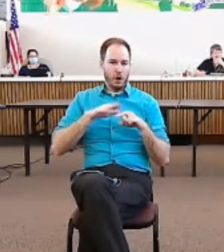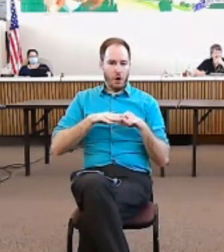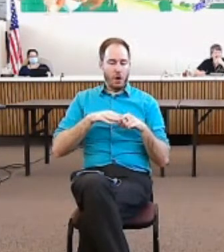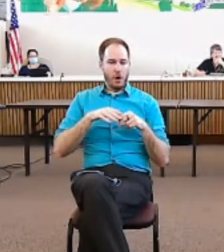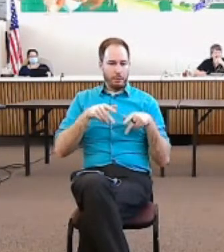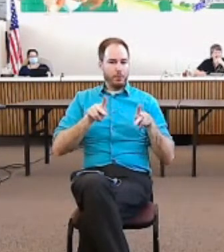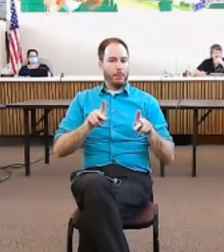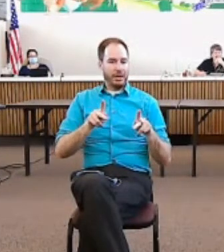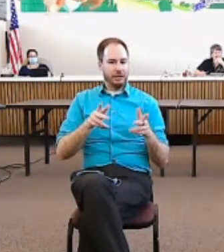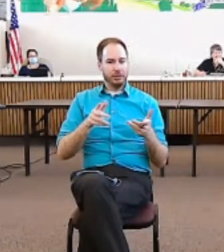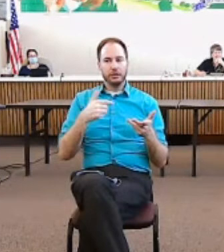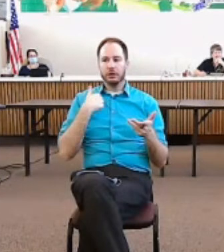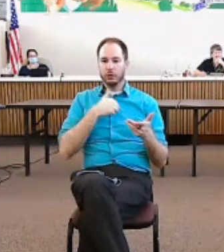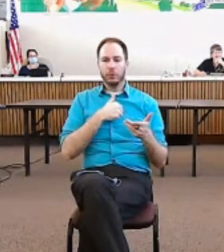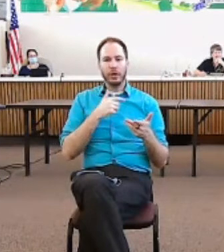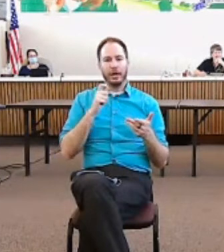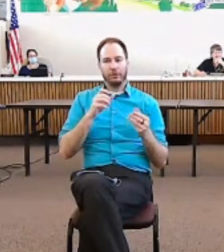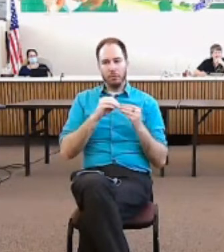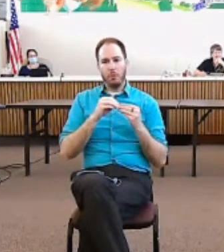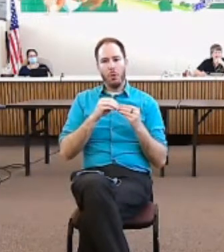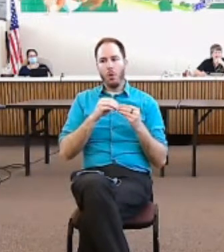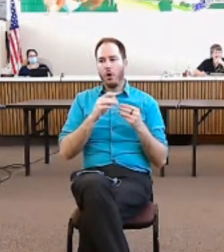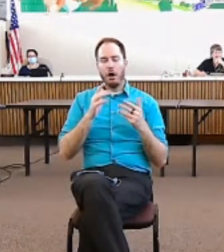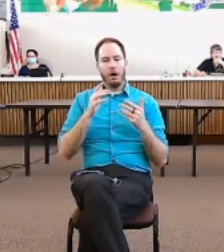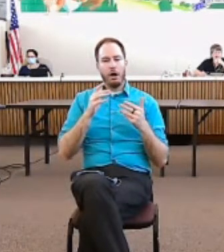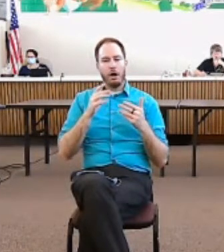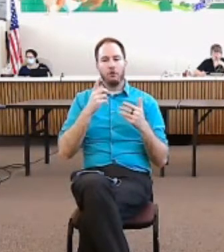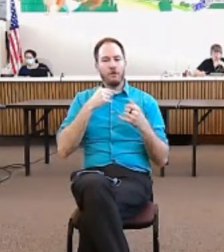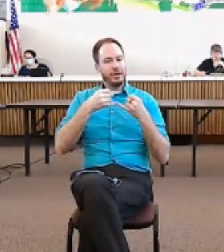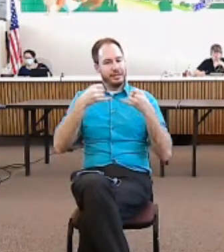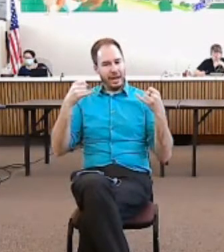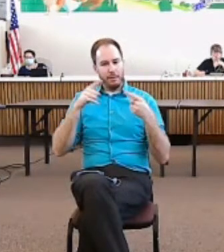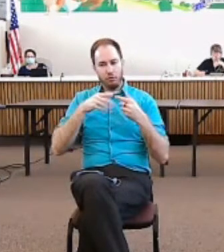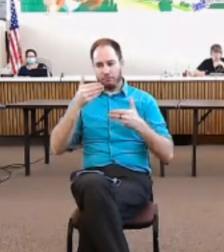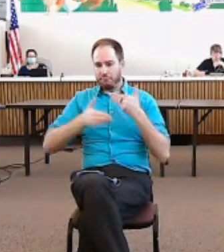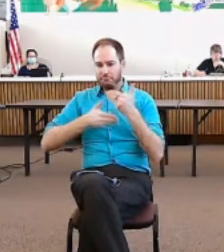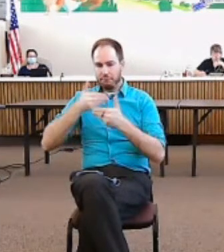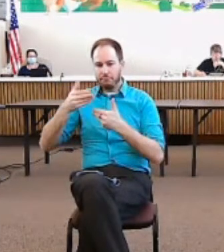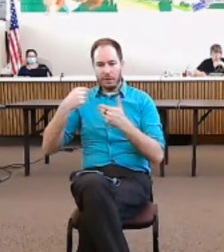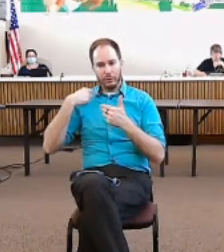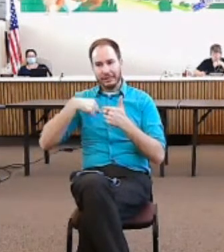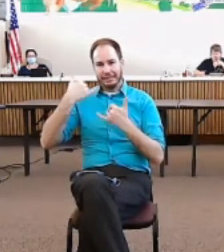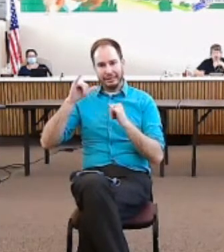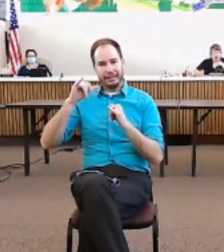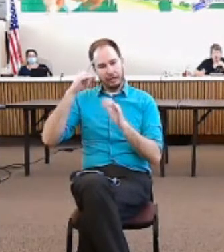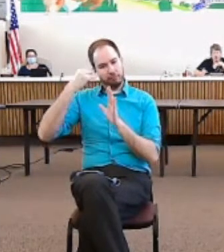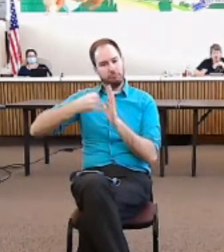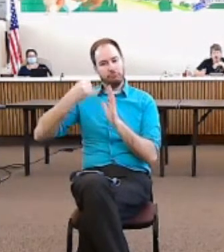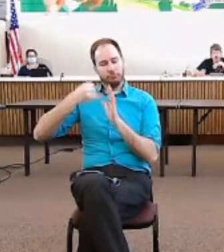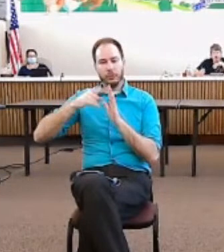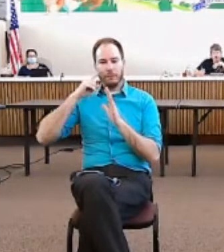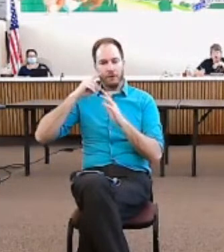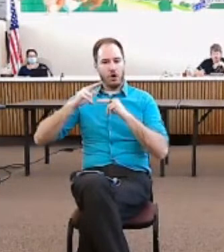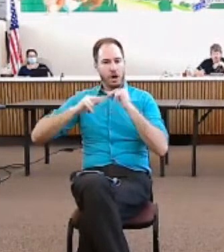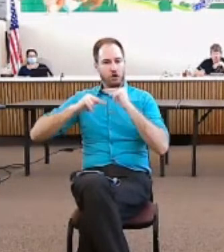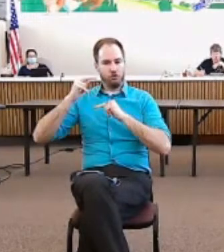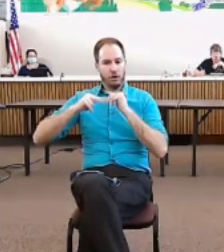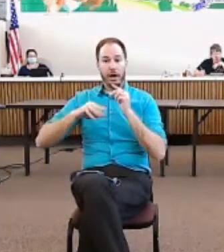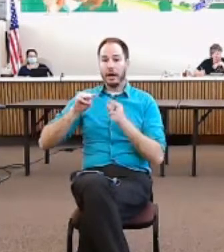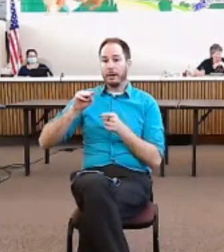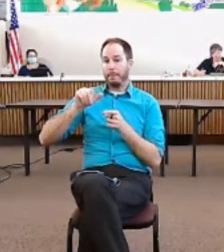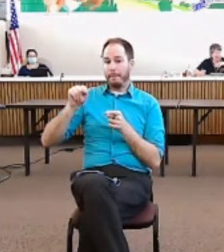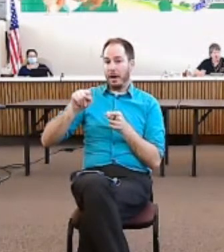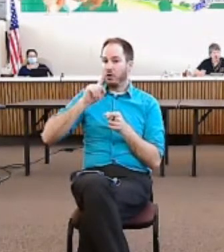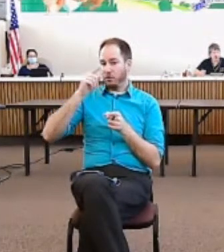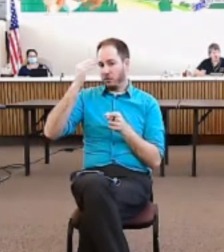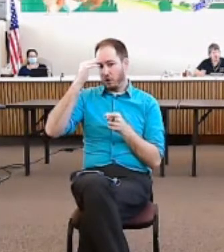a bit more entitlement to get through, and we're developing construction drawings right now for submittal as well. And Matt, I'm sure you know, you